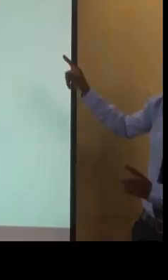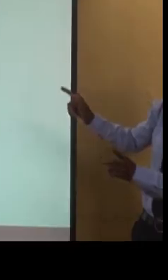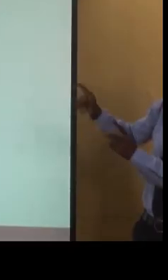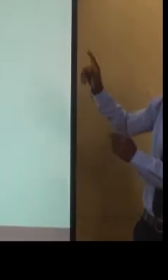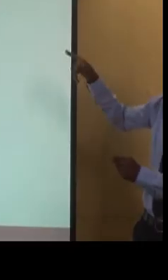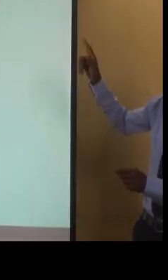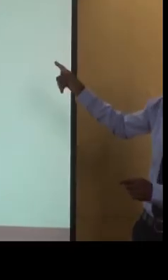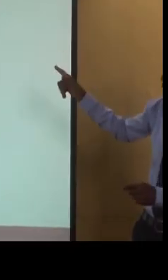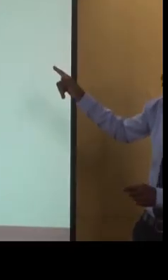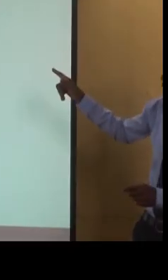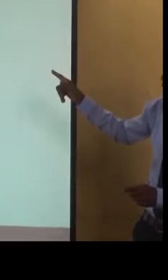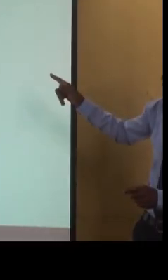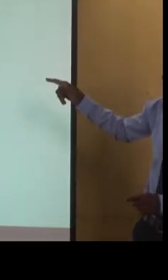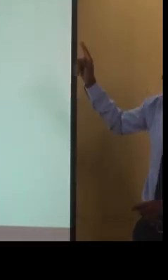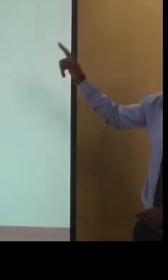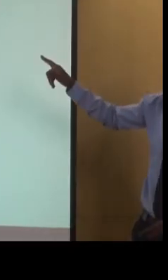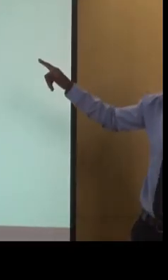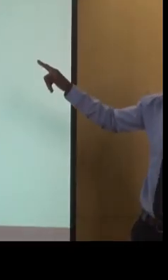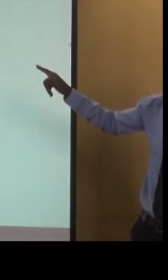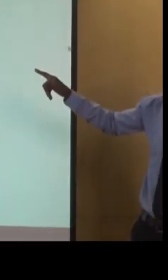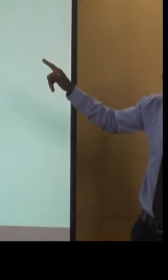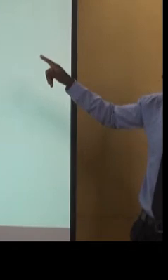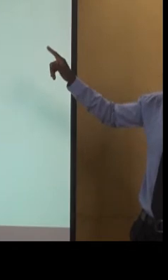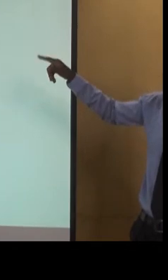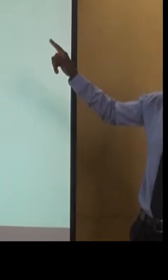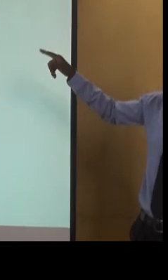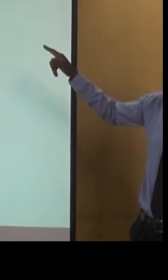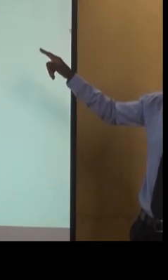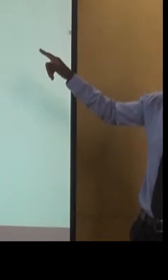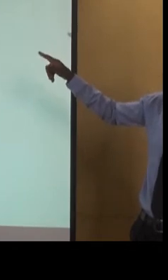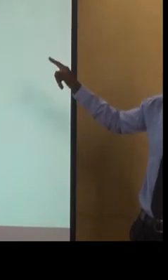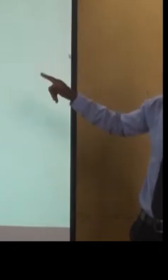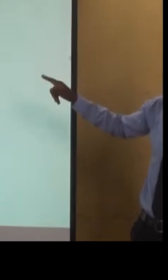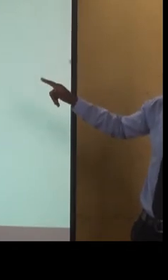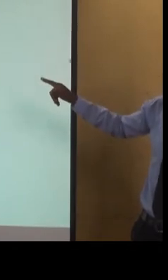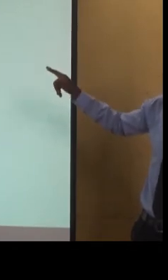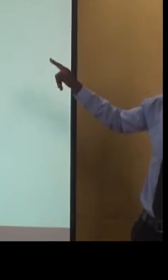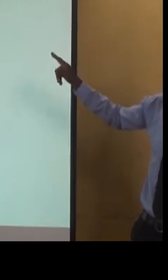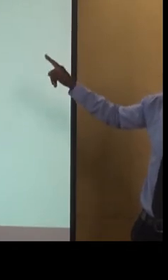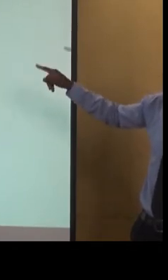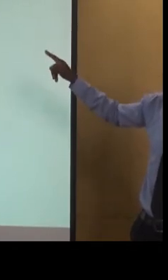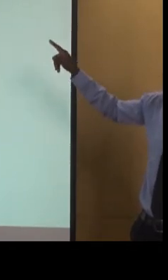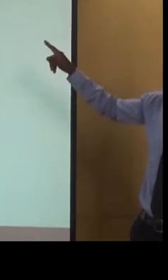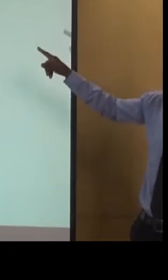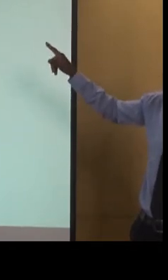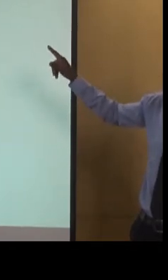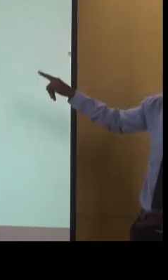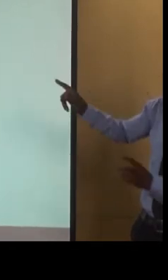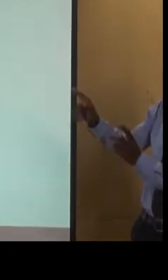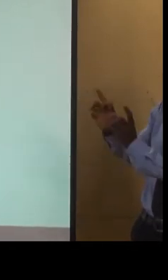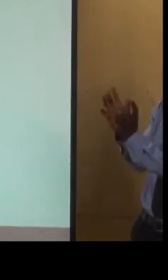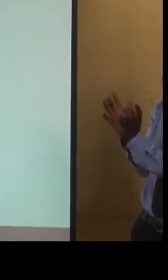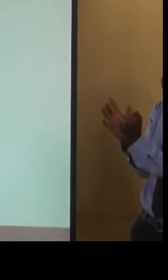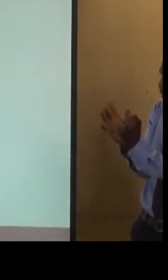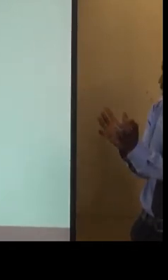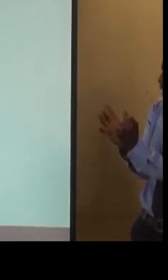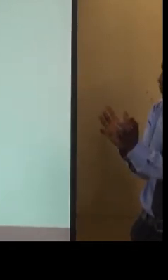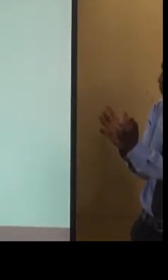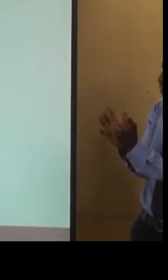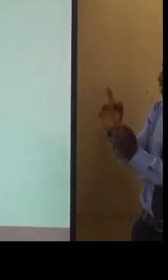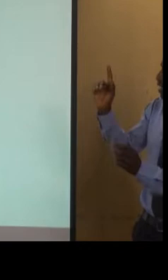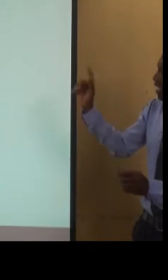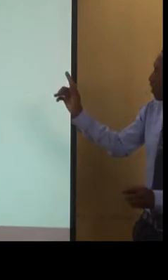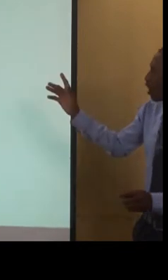over 2a squared. X squared plus bx over a plus b over 2a